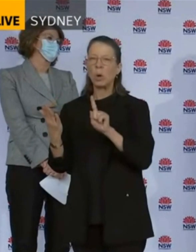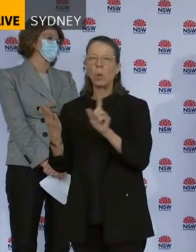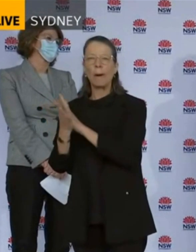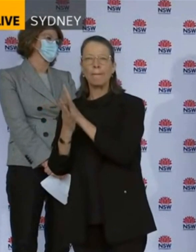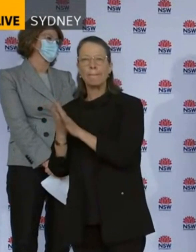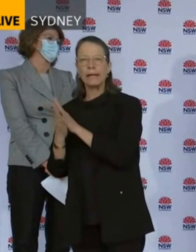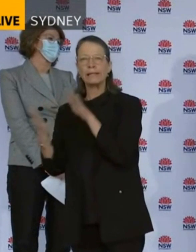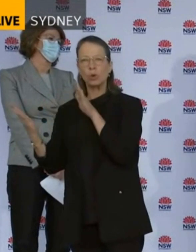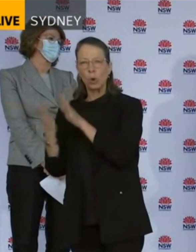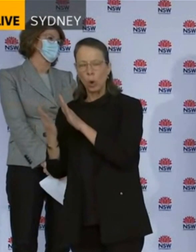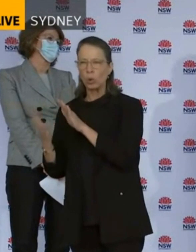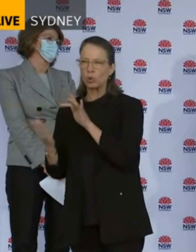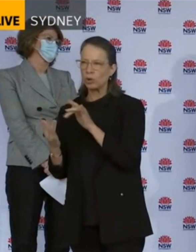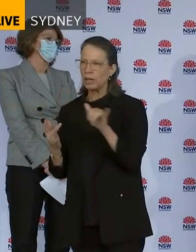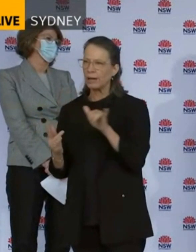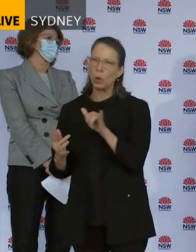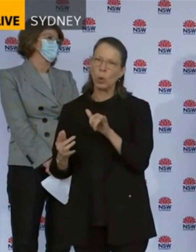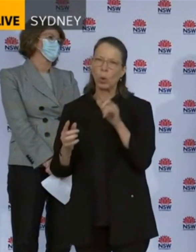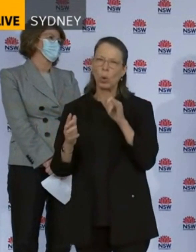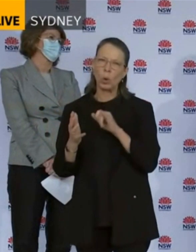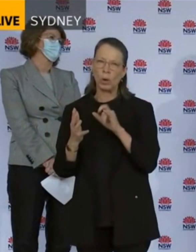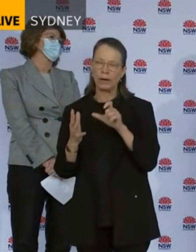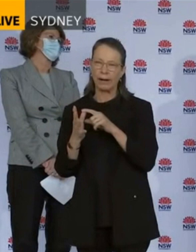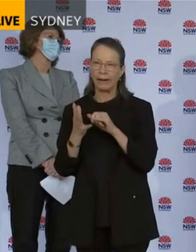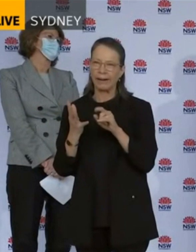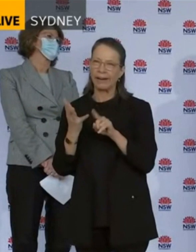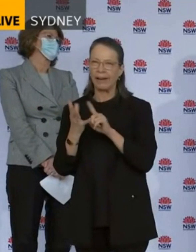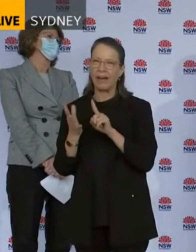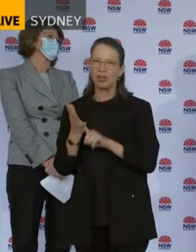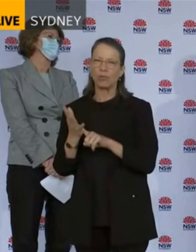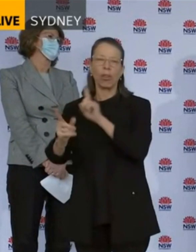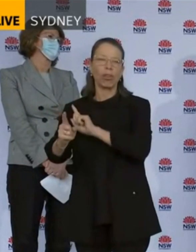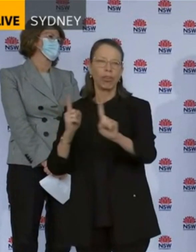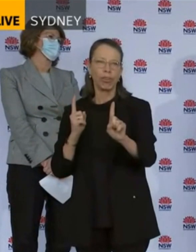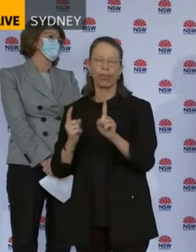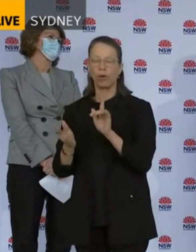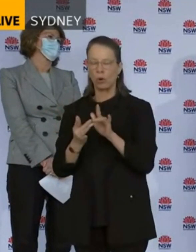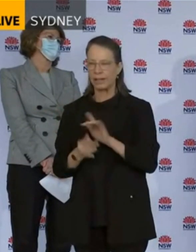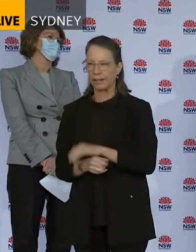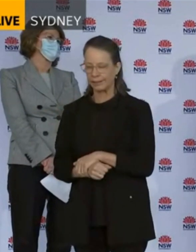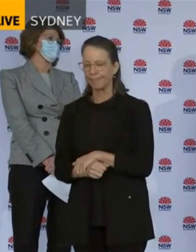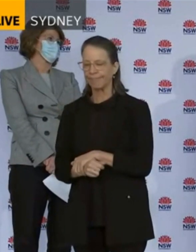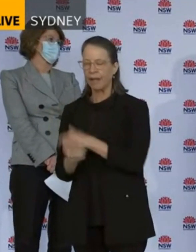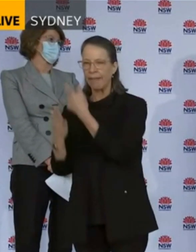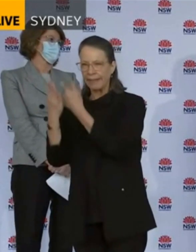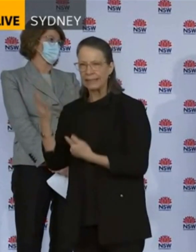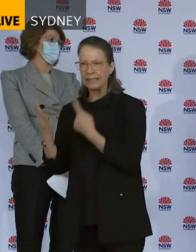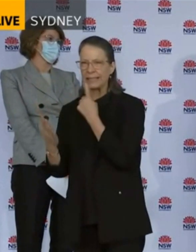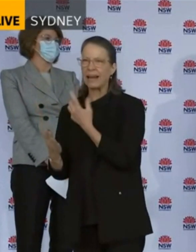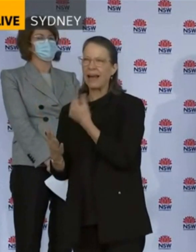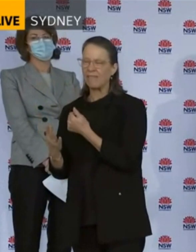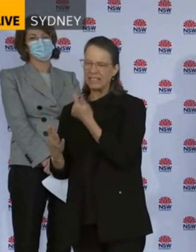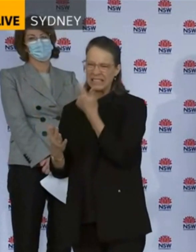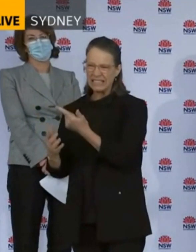The fundamental issue is that there were, I think, 7 or so settings where people could have fallen in different categories.